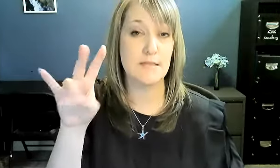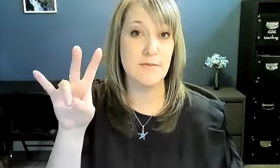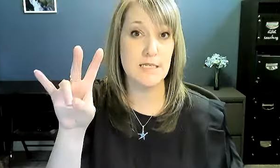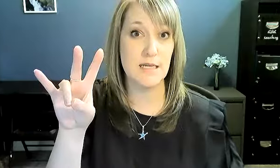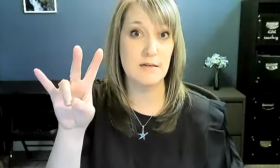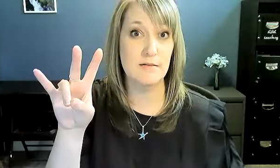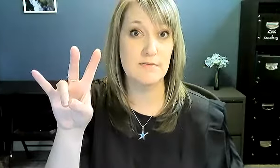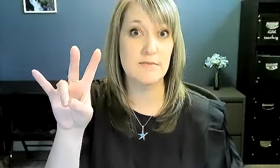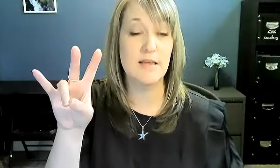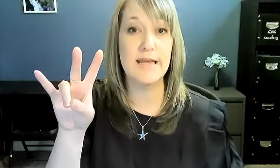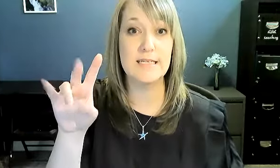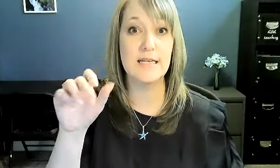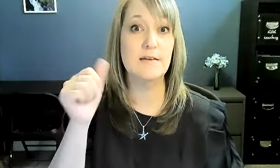17. 18.